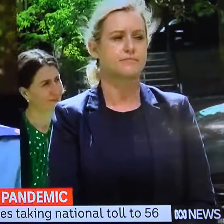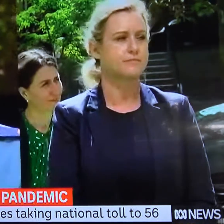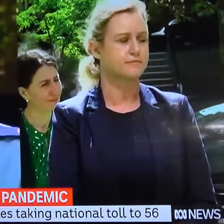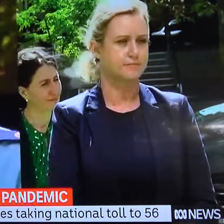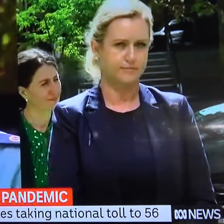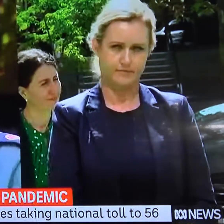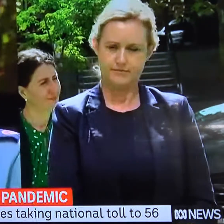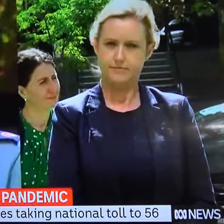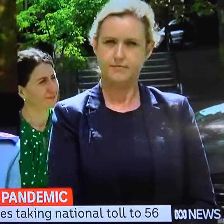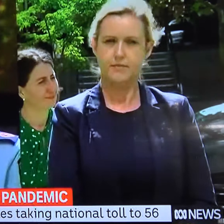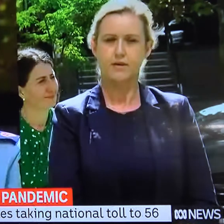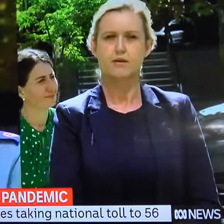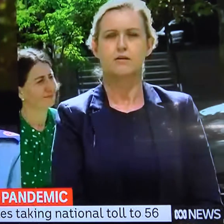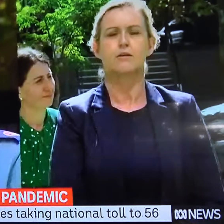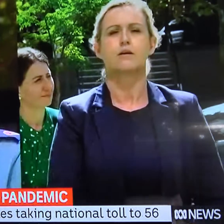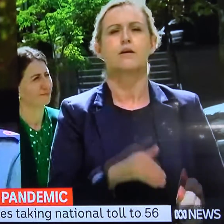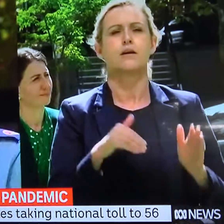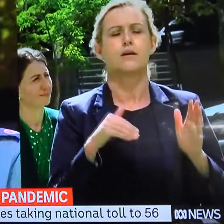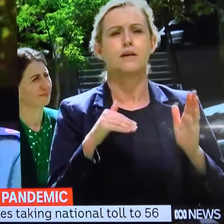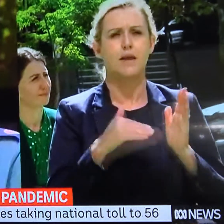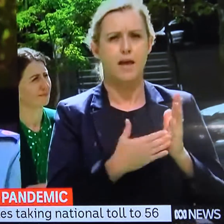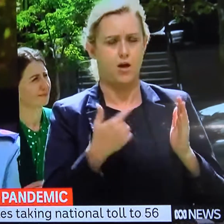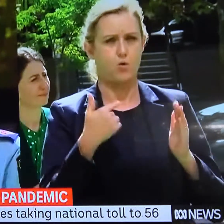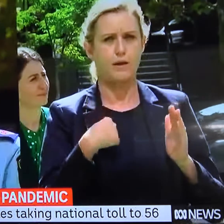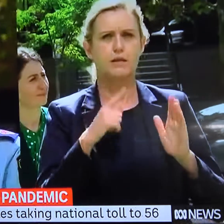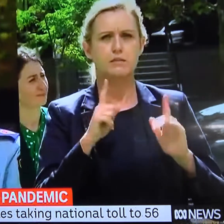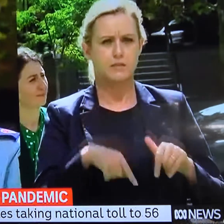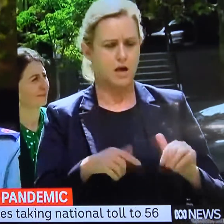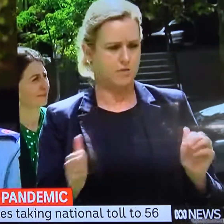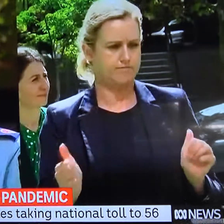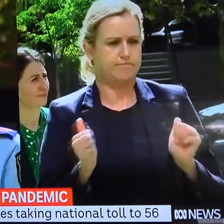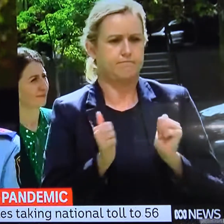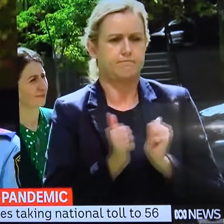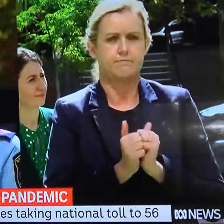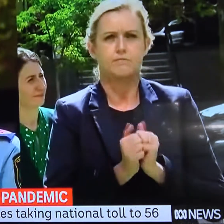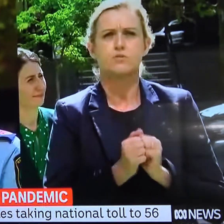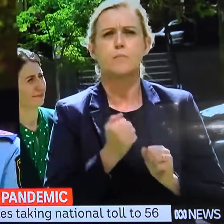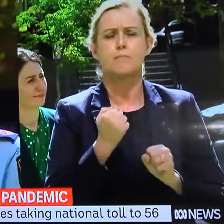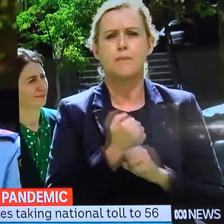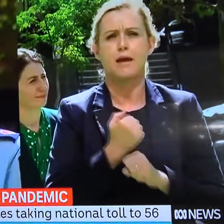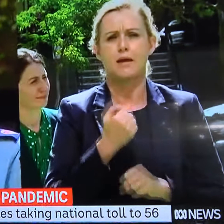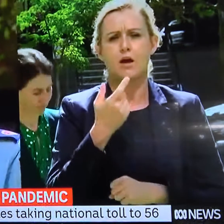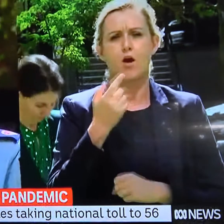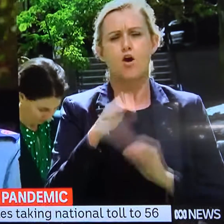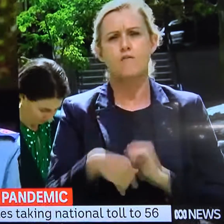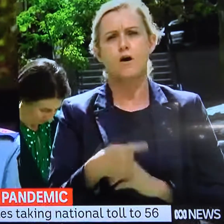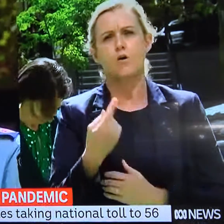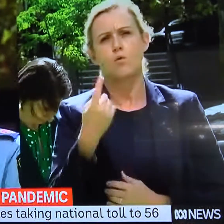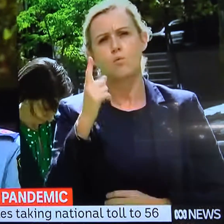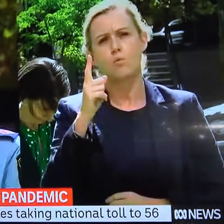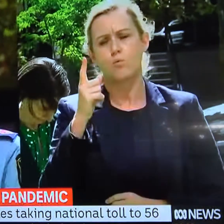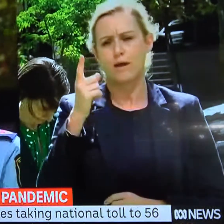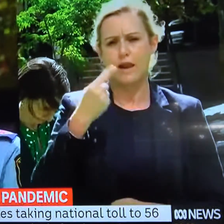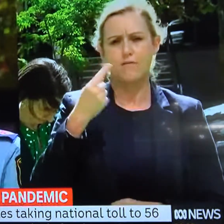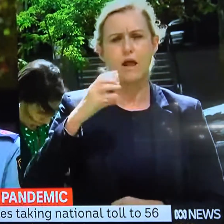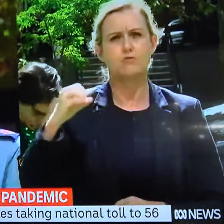Okay, there's currently a joint agency operation underway to repatriate more than 1,100 people who have